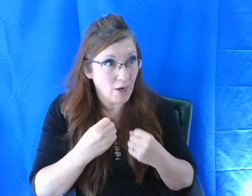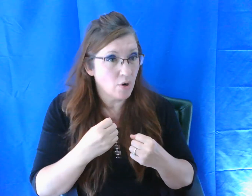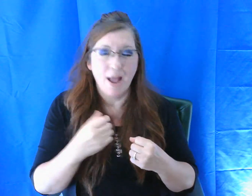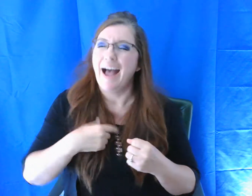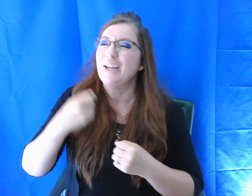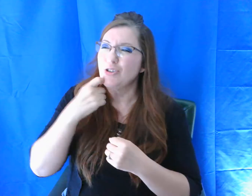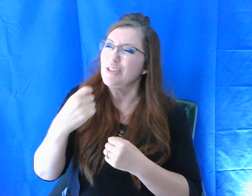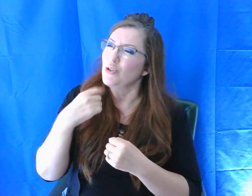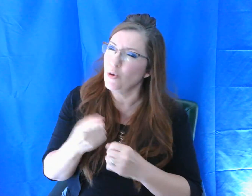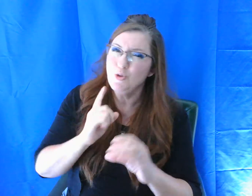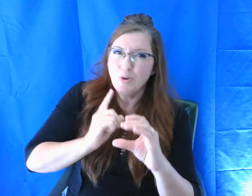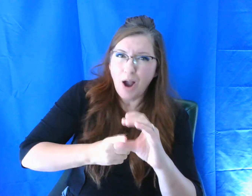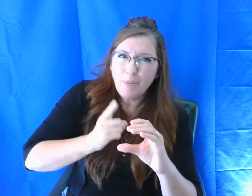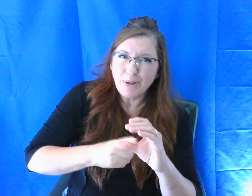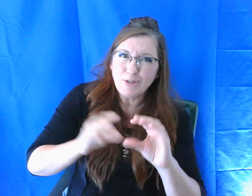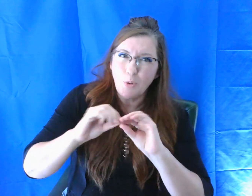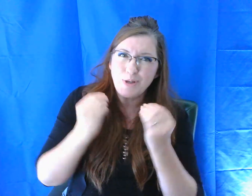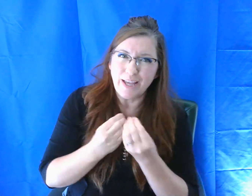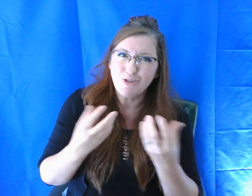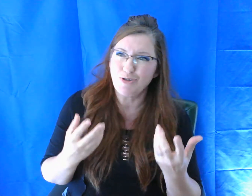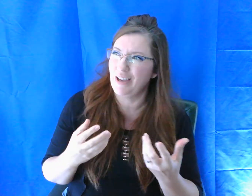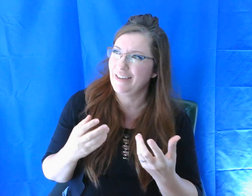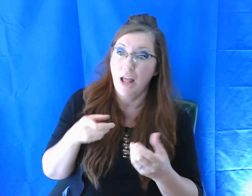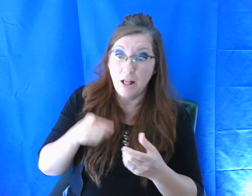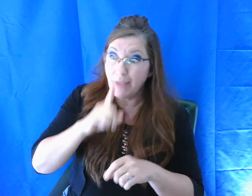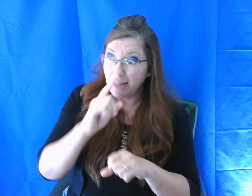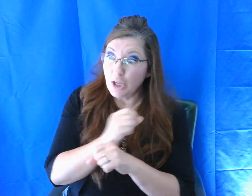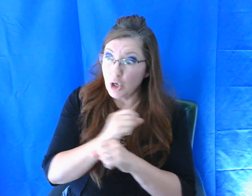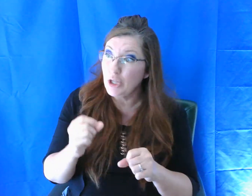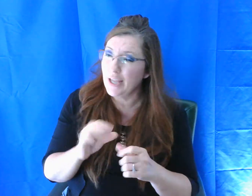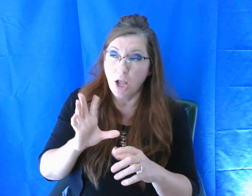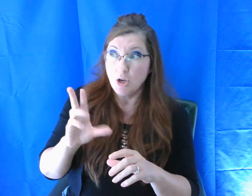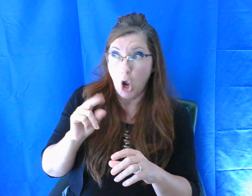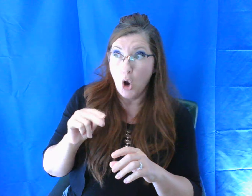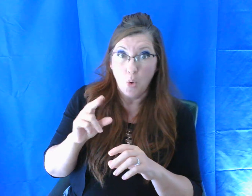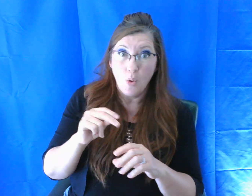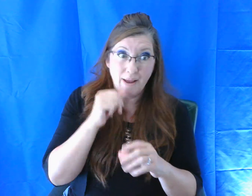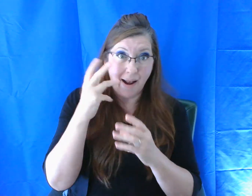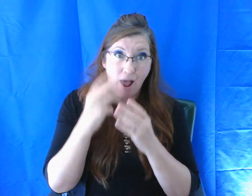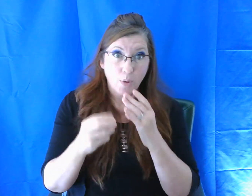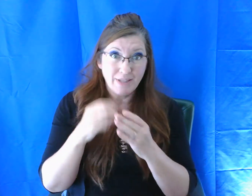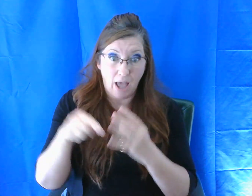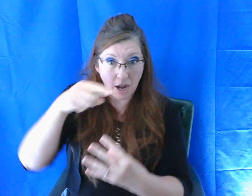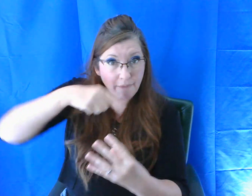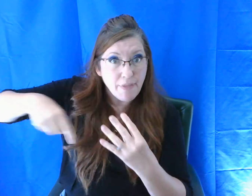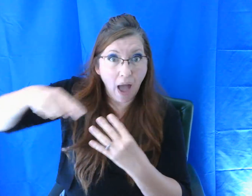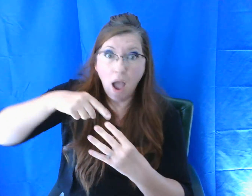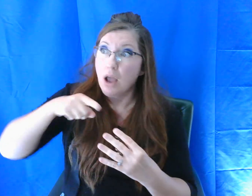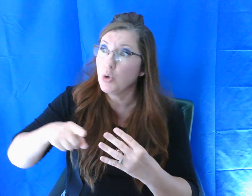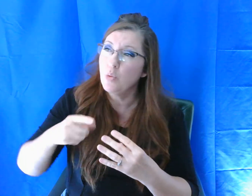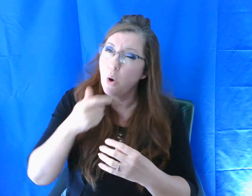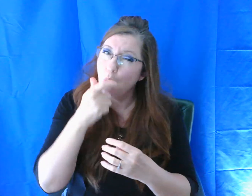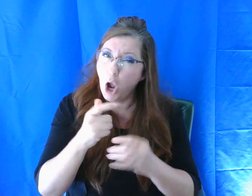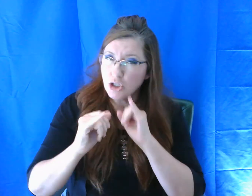it's a communist organization. They literally claim, no, there is no outside of that. Have you ever watched interviews from their